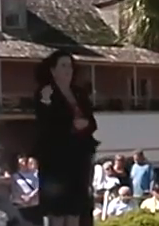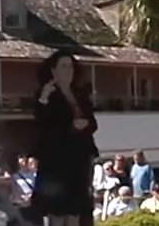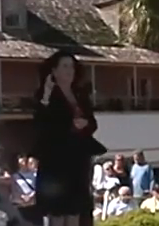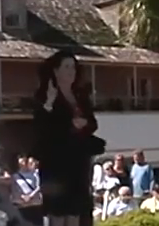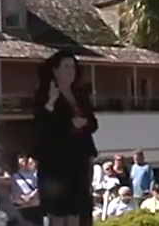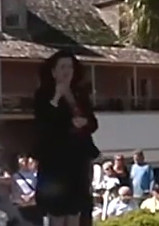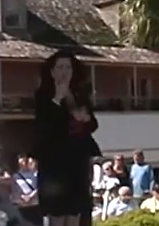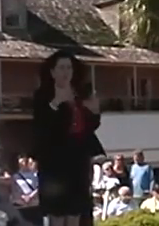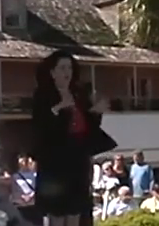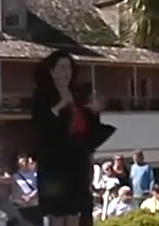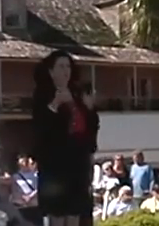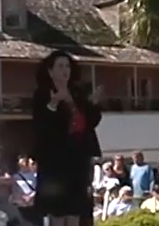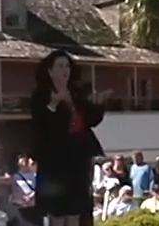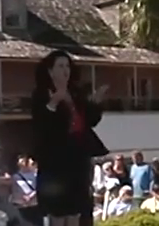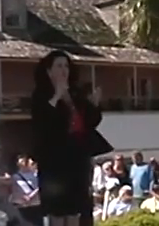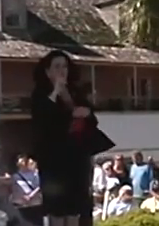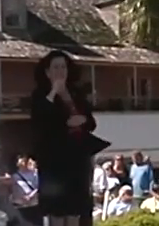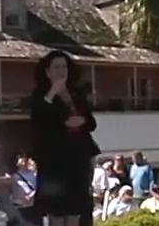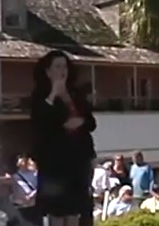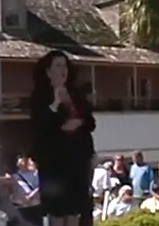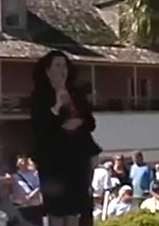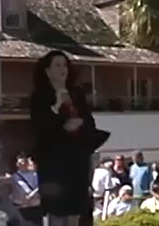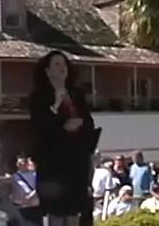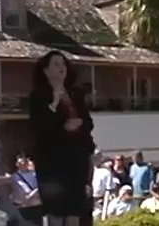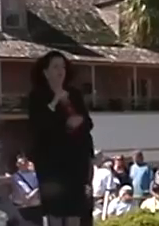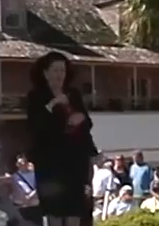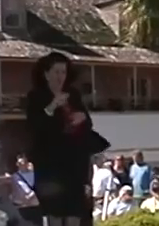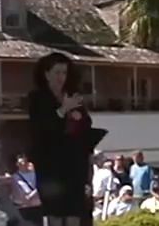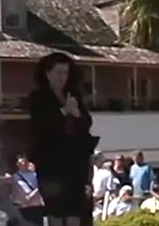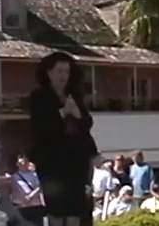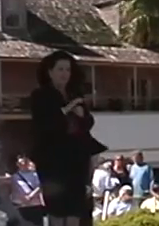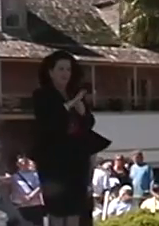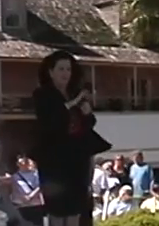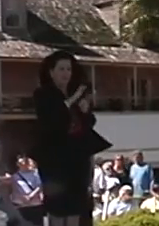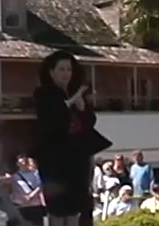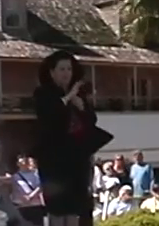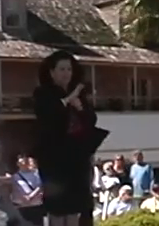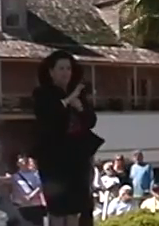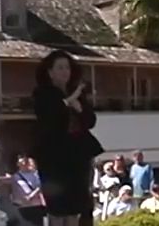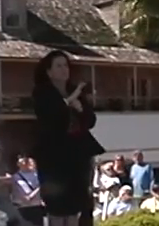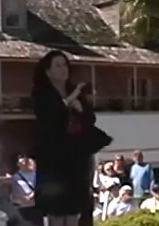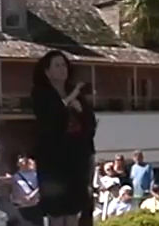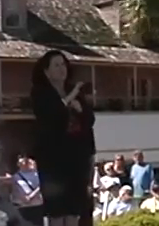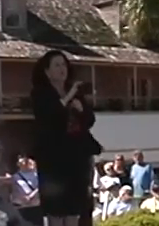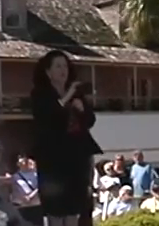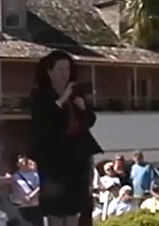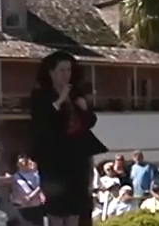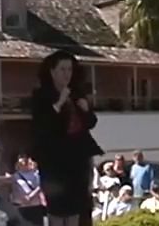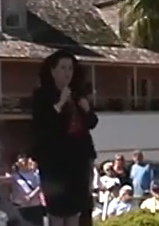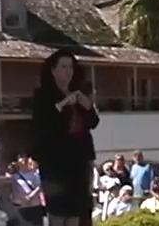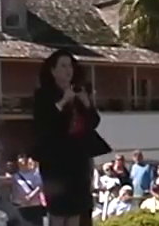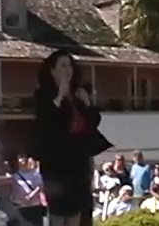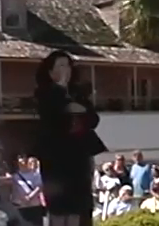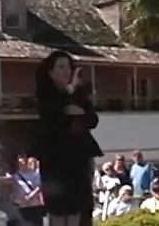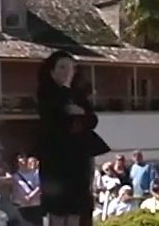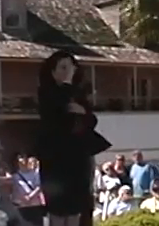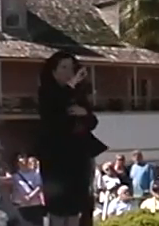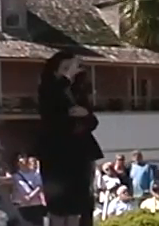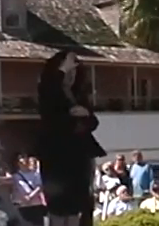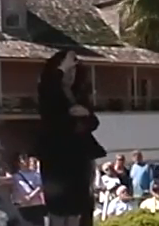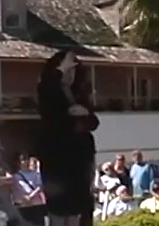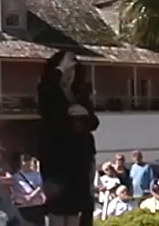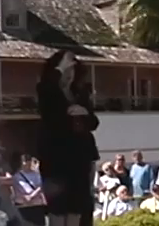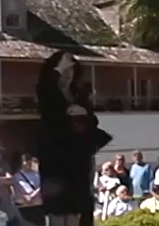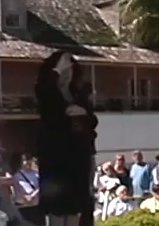serving Diego. He opted to obtain the necessary titles to explore northern Cuba. Ponce de León then financed his